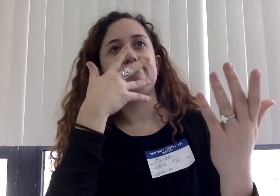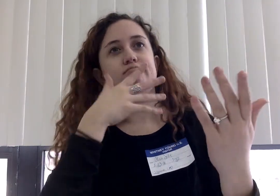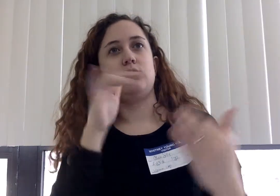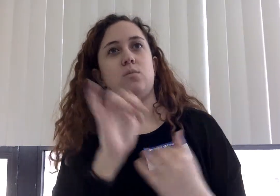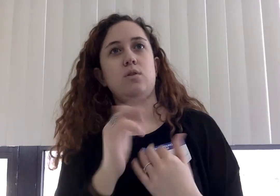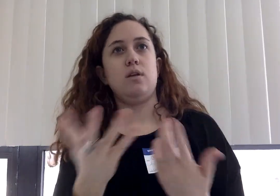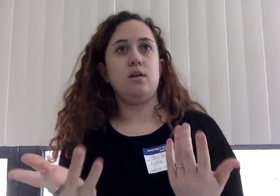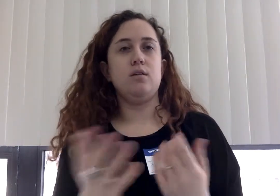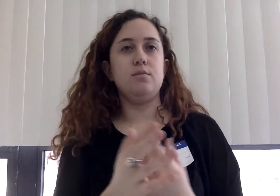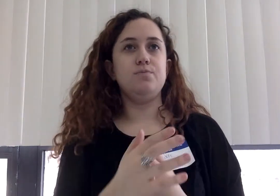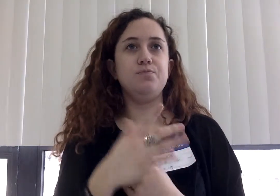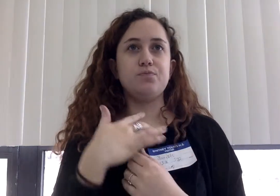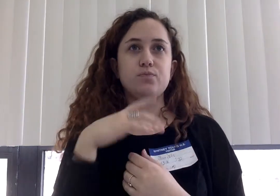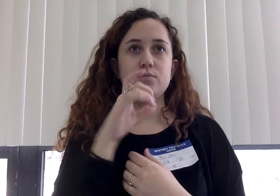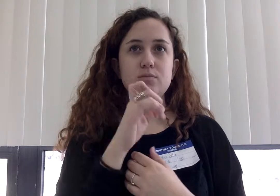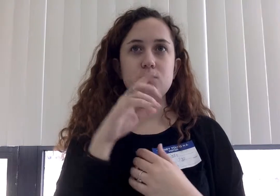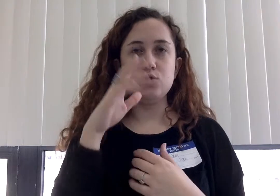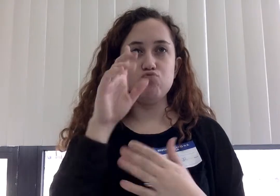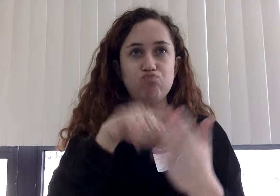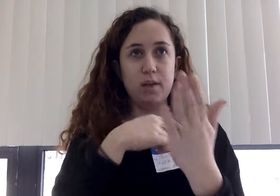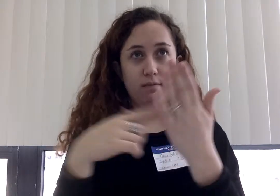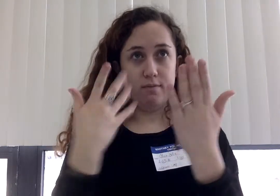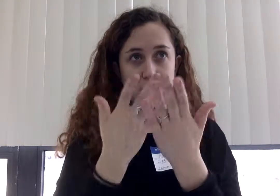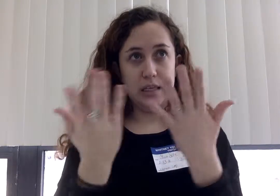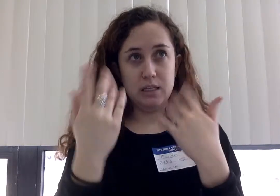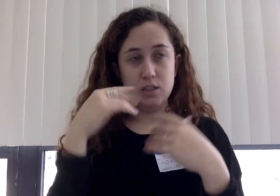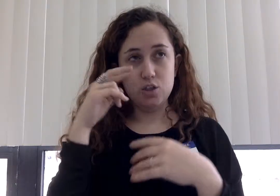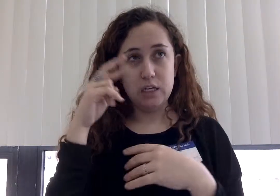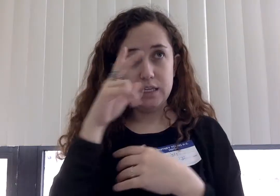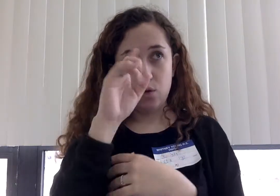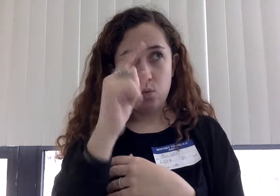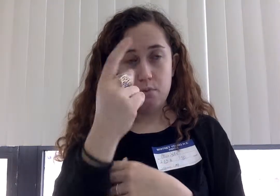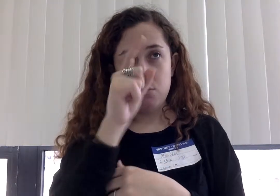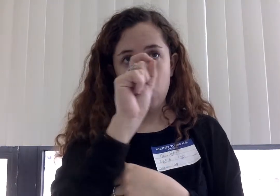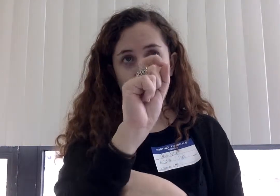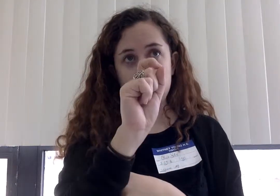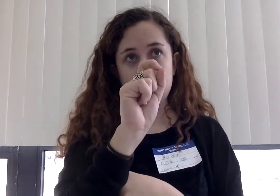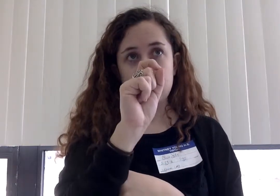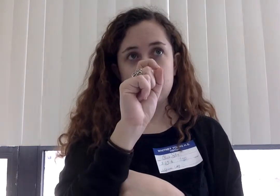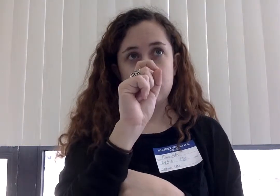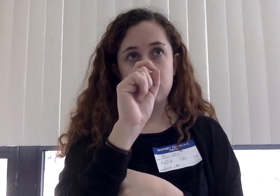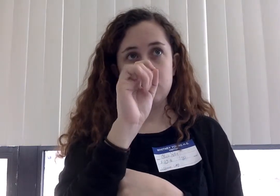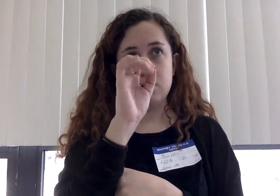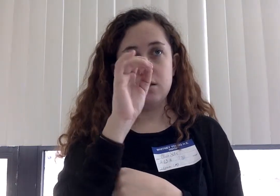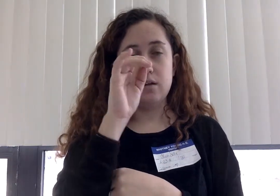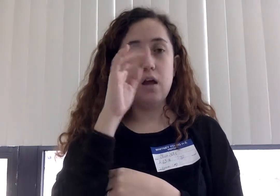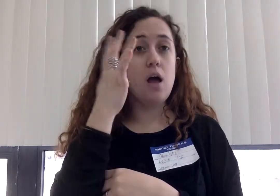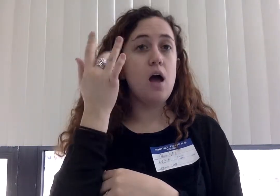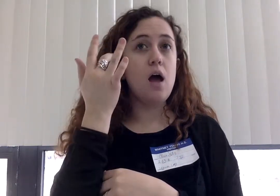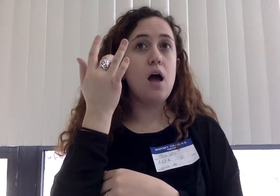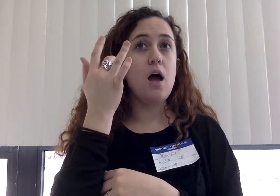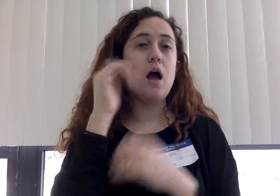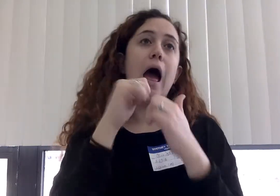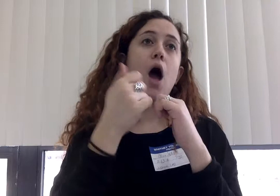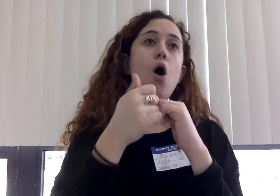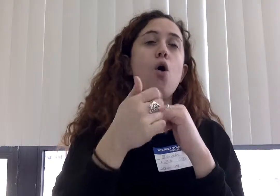up that point. We can also find exactly what the point is by plugging in x equals 2 after we've canceled these two